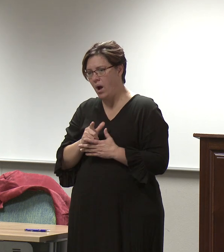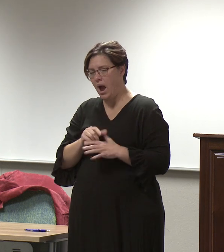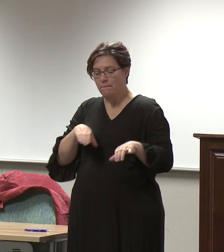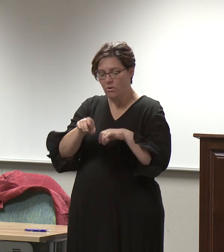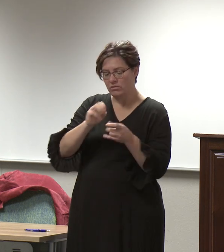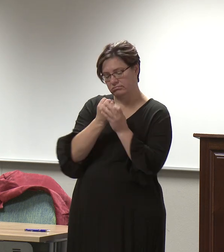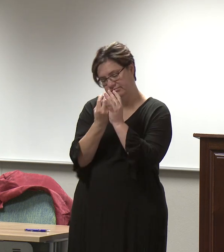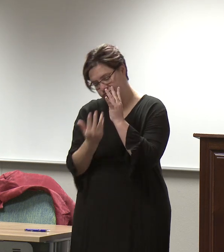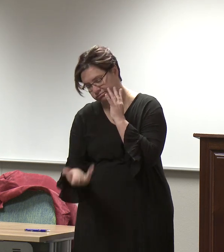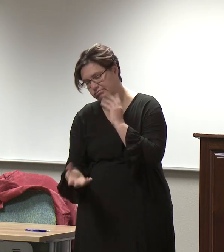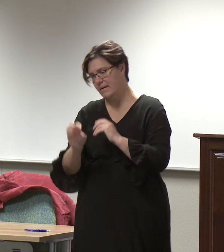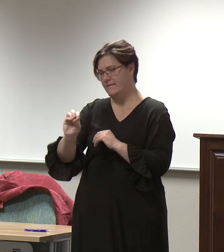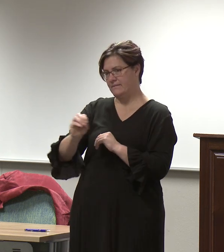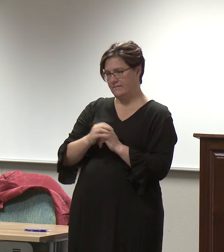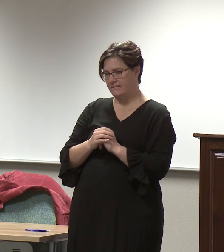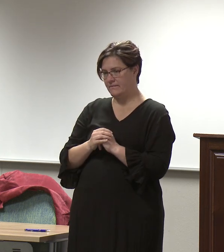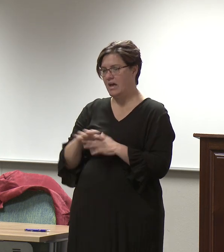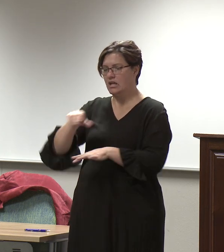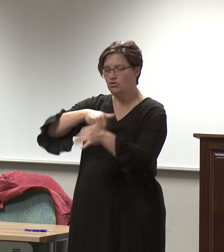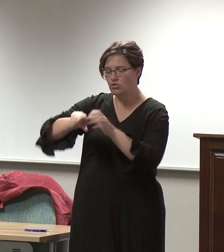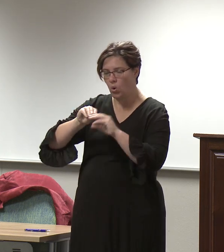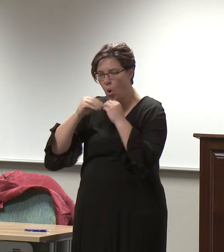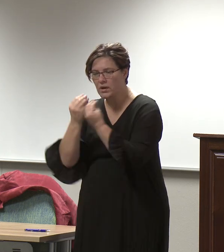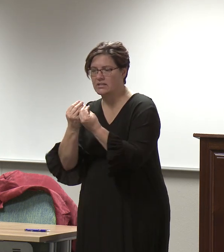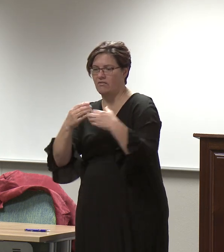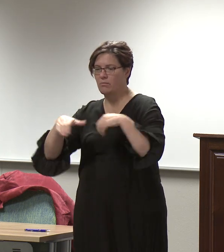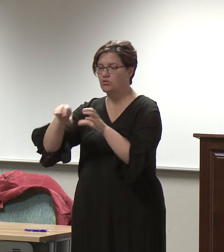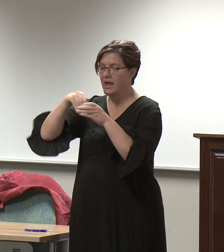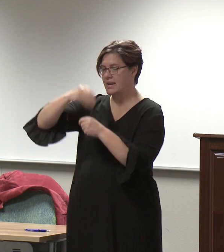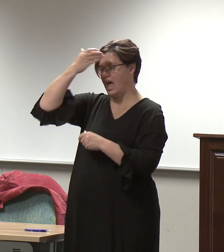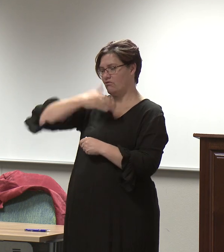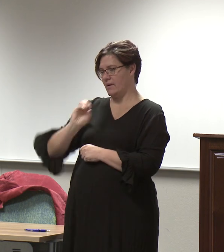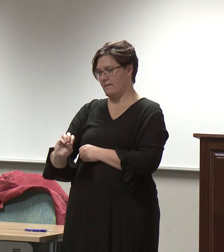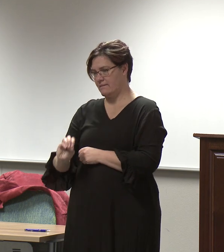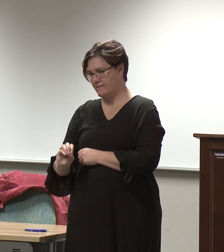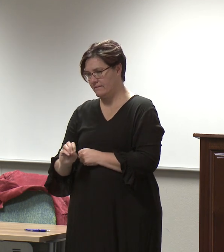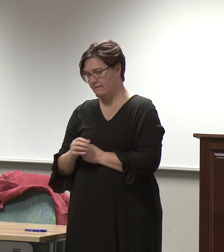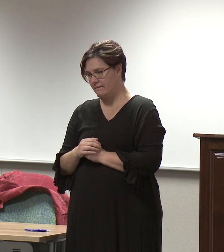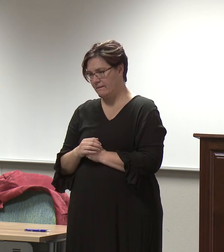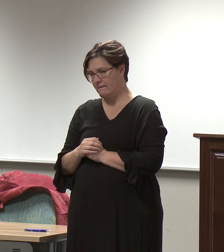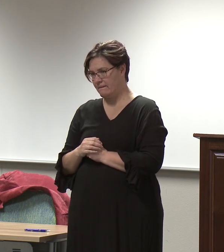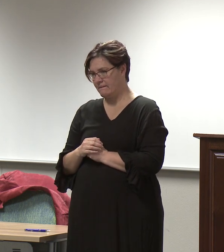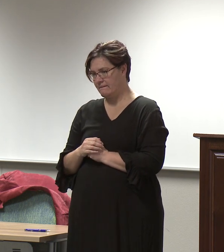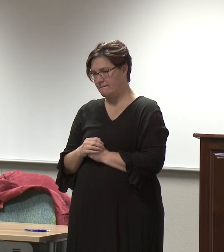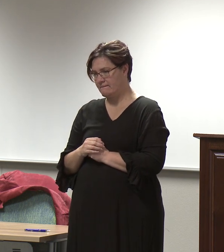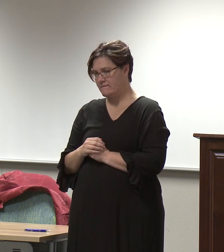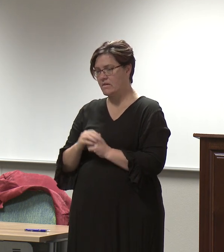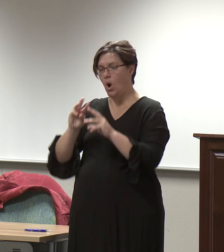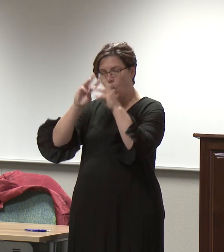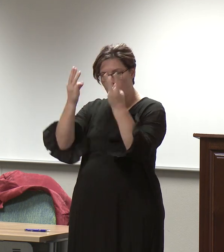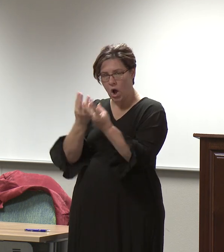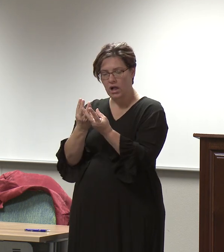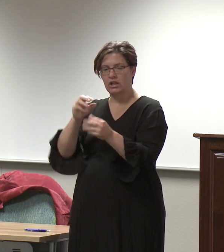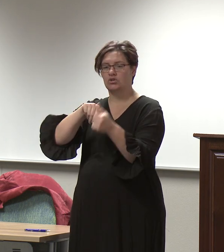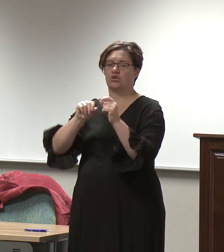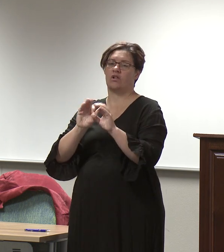movements and a lots of social organizations and movements in Africa. But in fact, the World Social Forum show that.